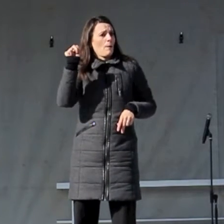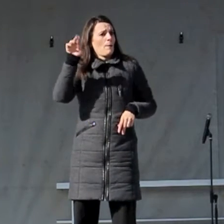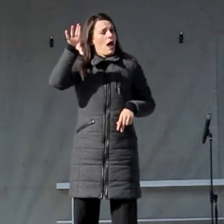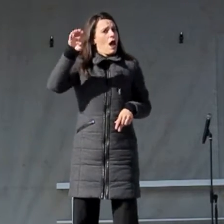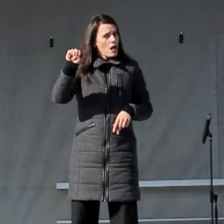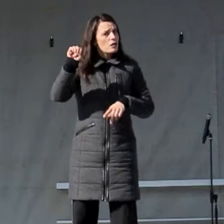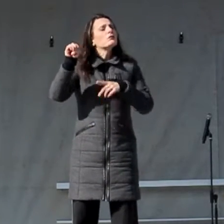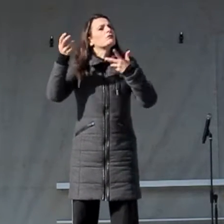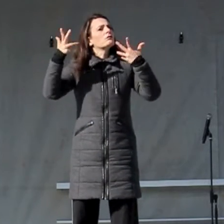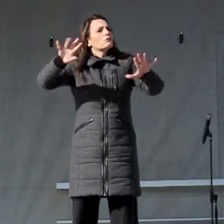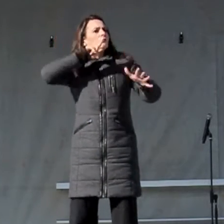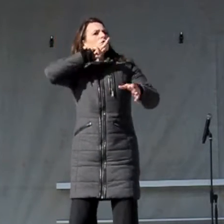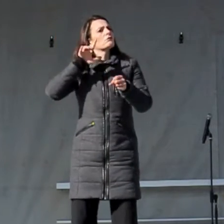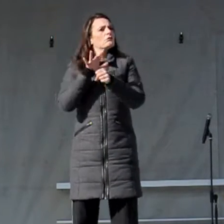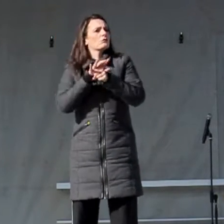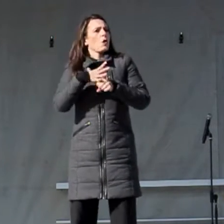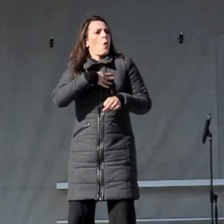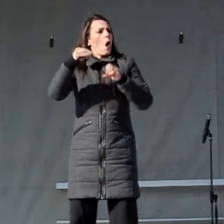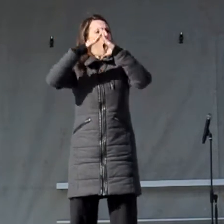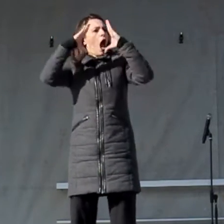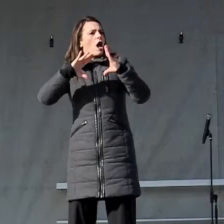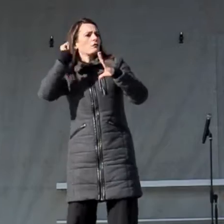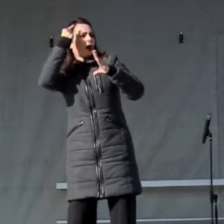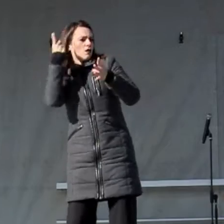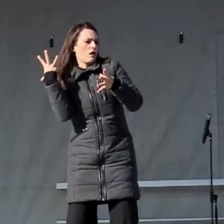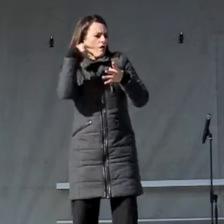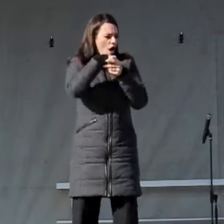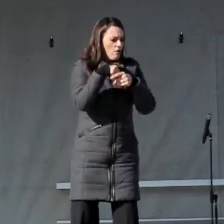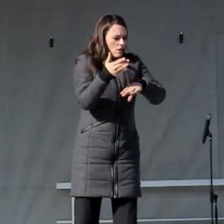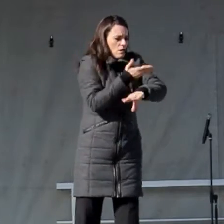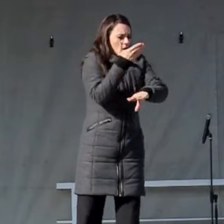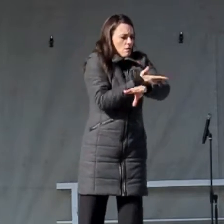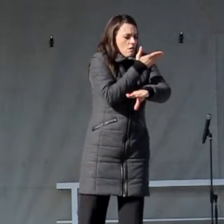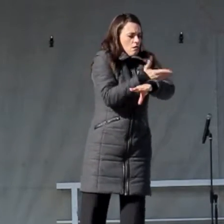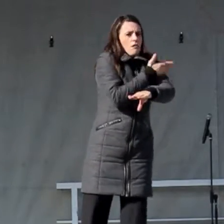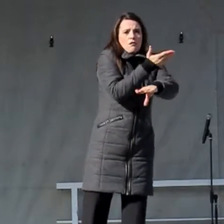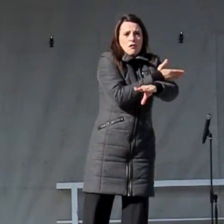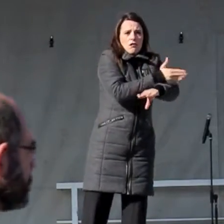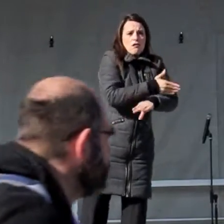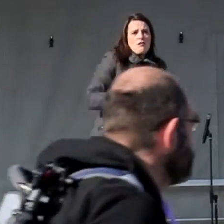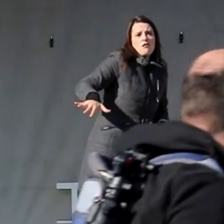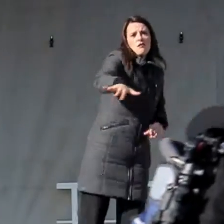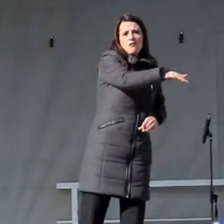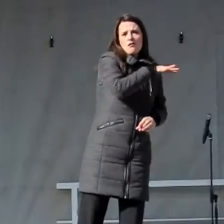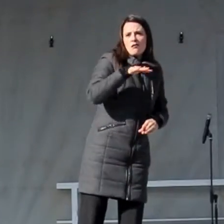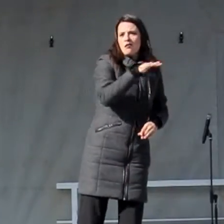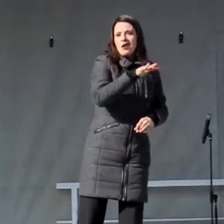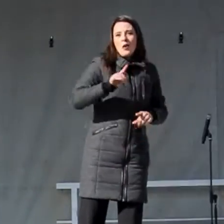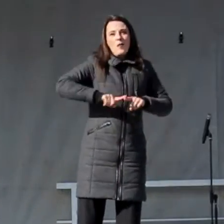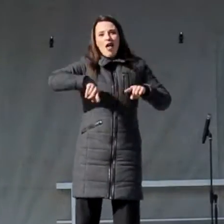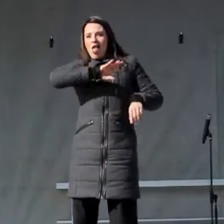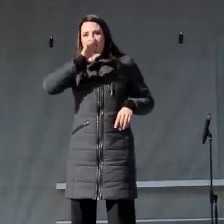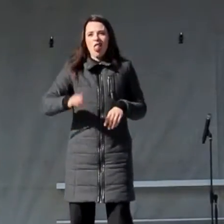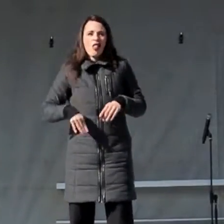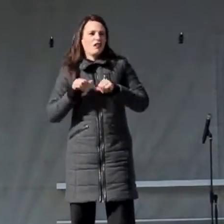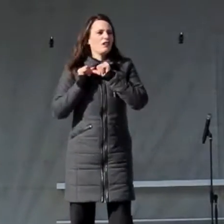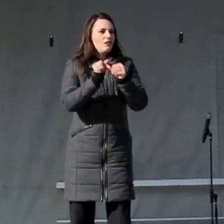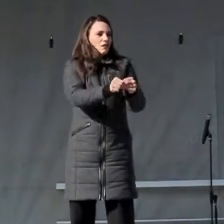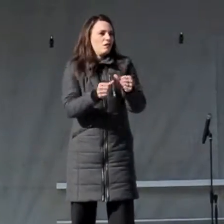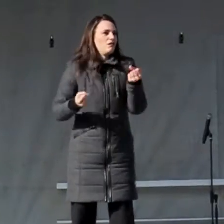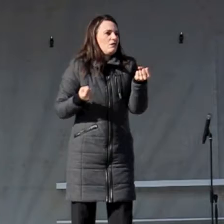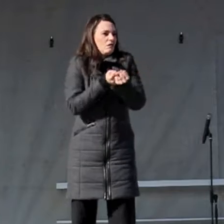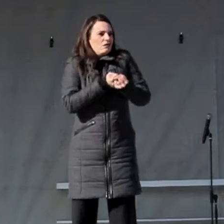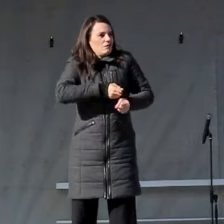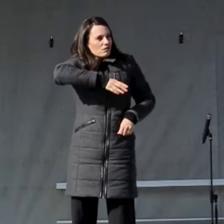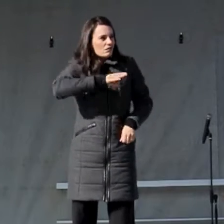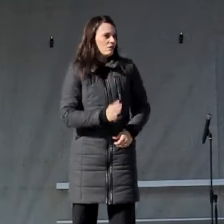that the White House would be there through the entire process of recovery, but has not kept his promise.